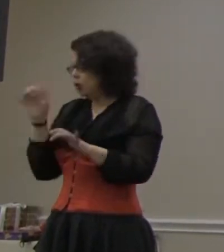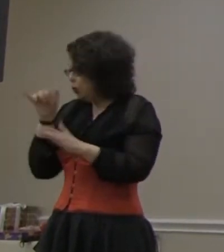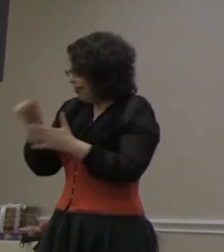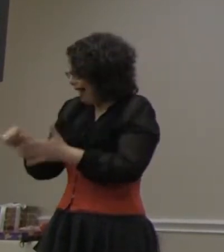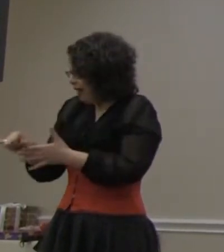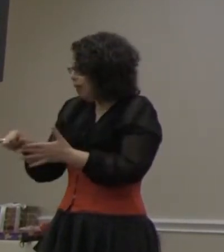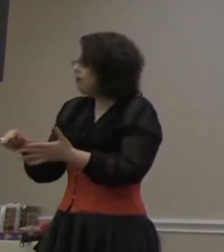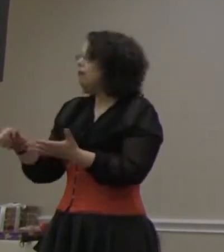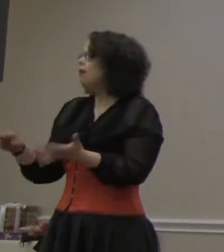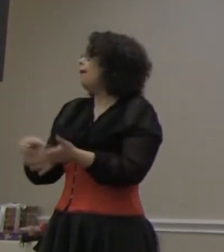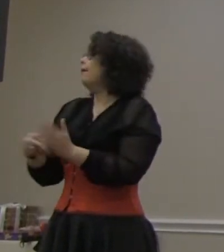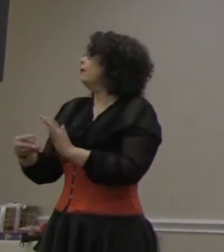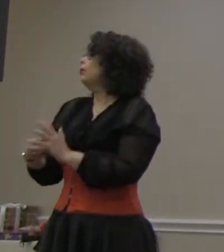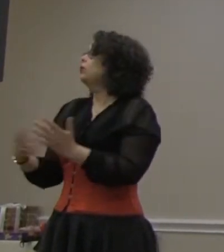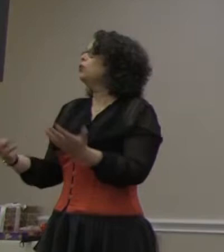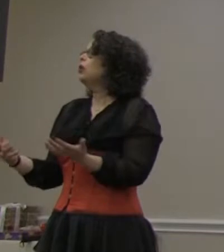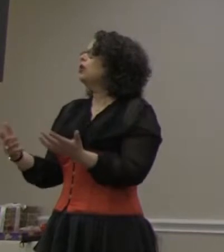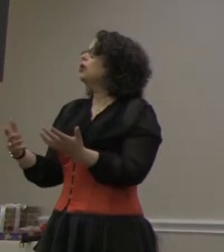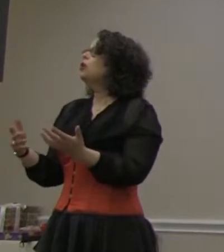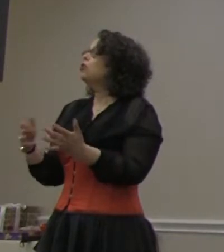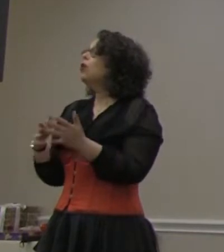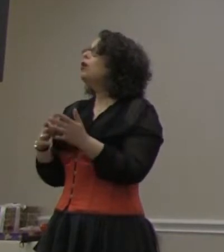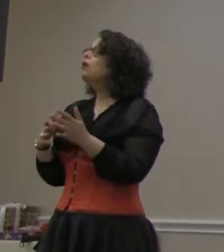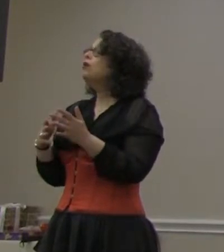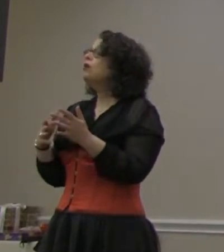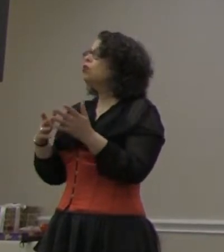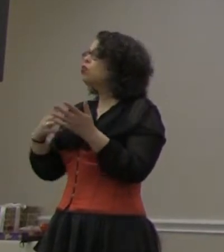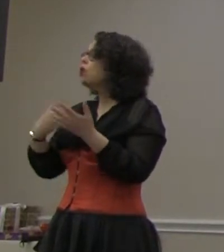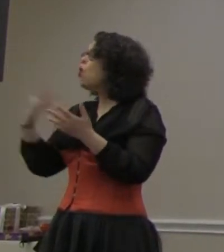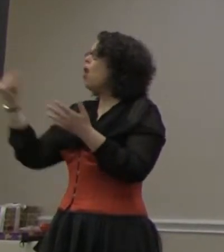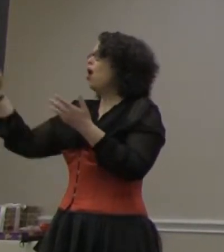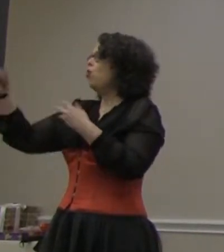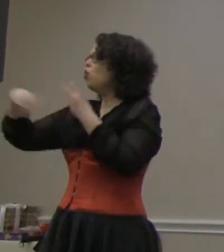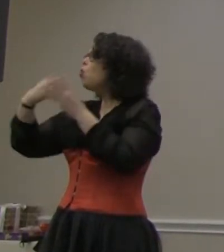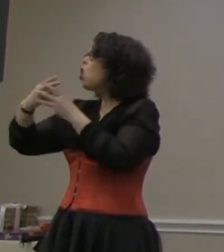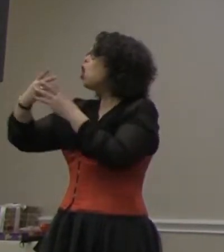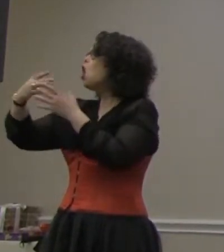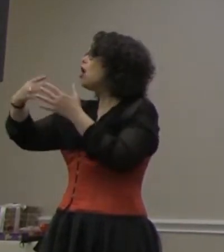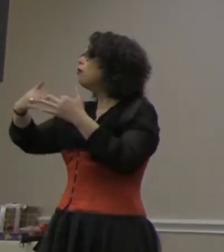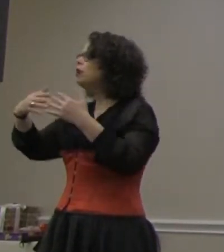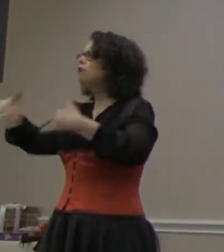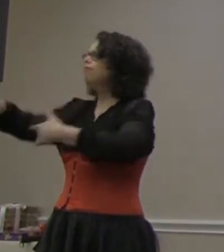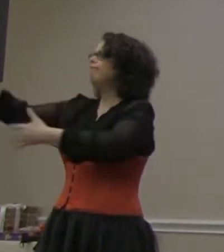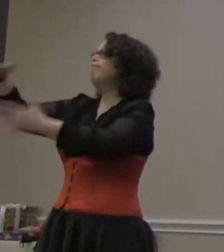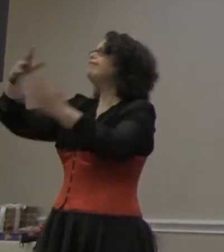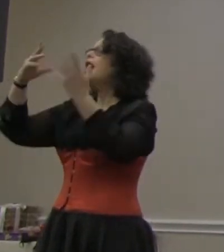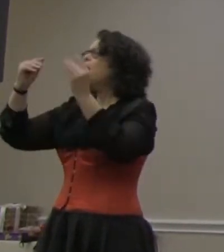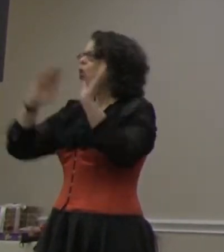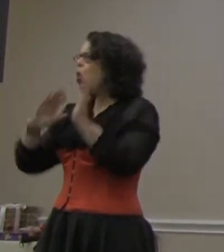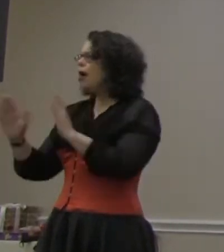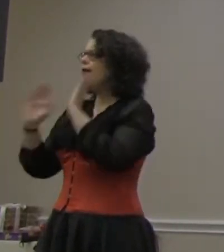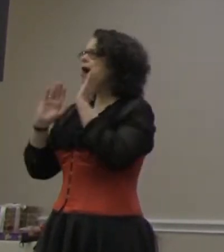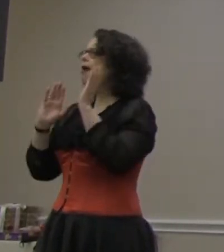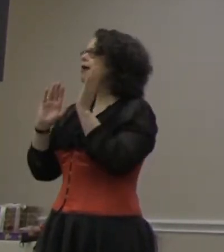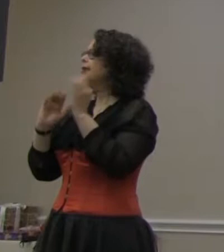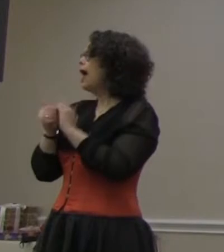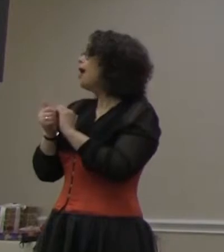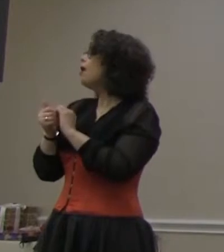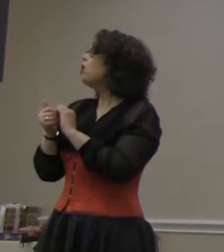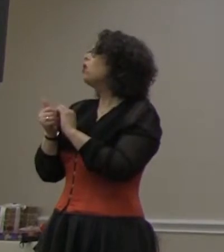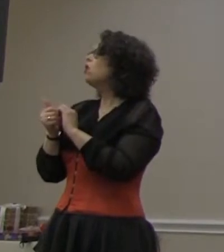means that when we walk through the world and when we organize and when we plan, we do so in a way